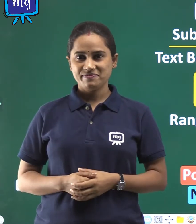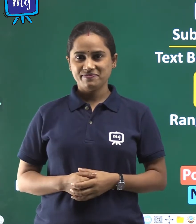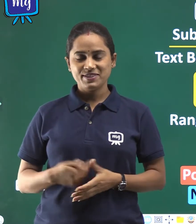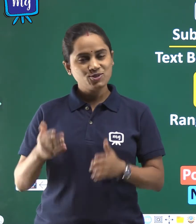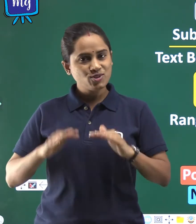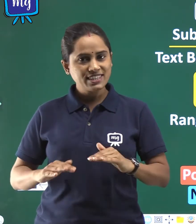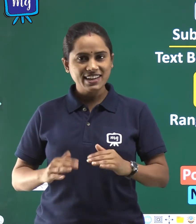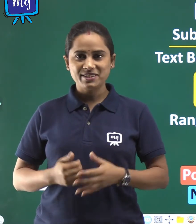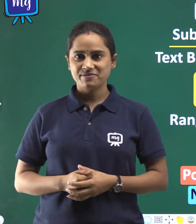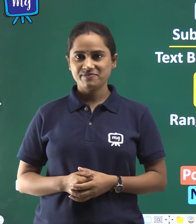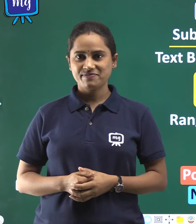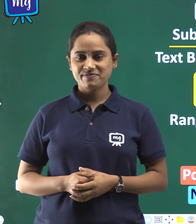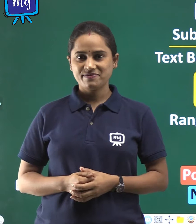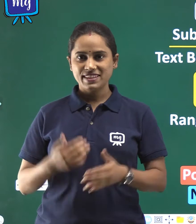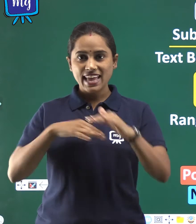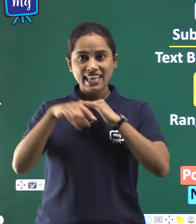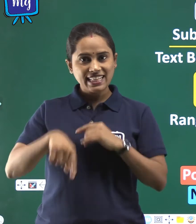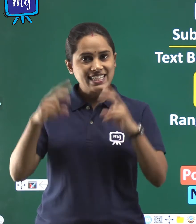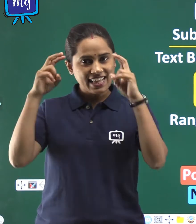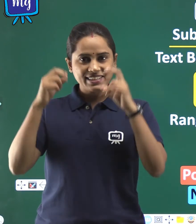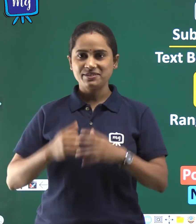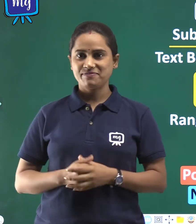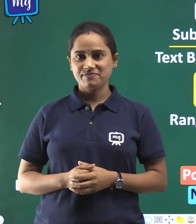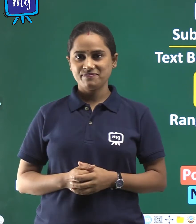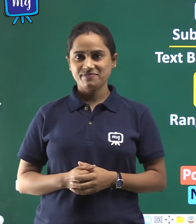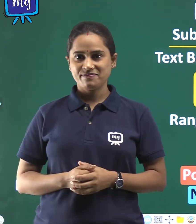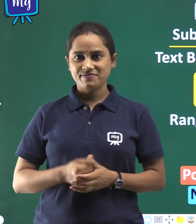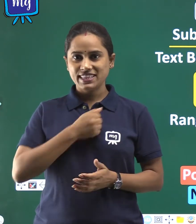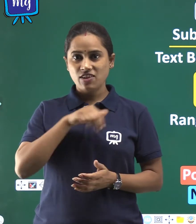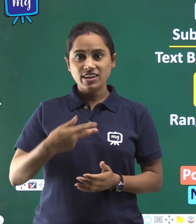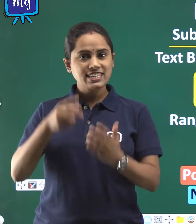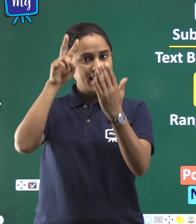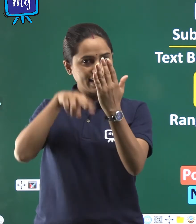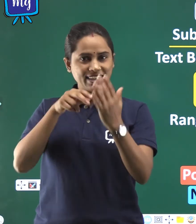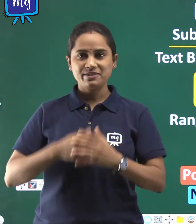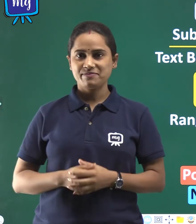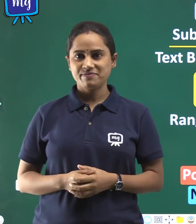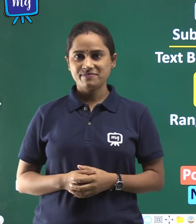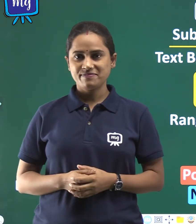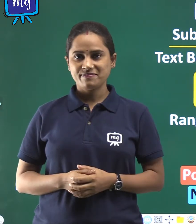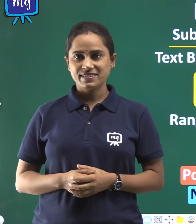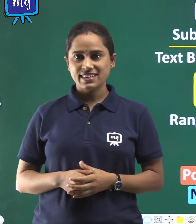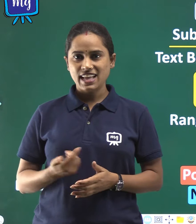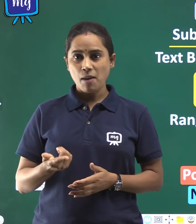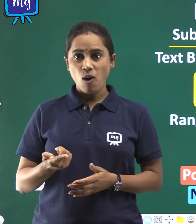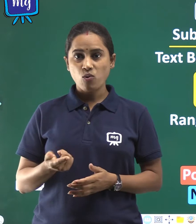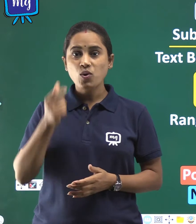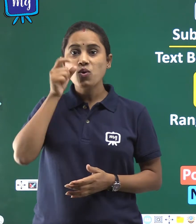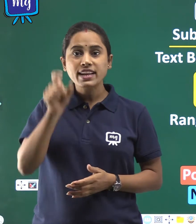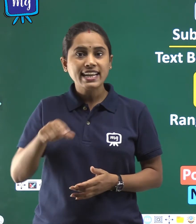So children, in this lesson, we shall read about his